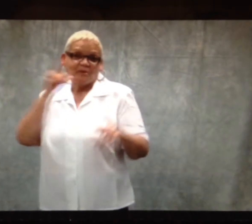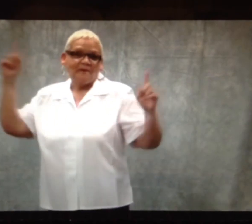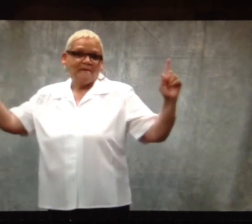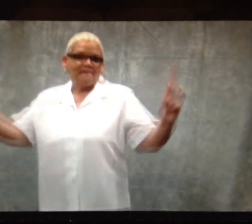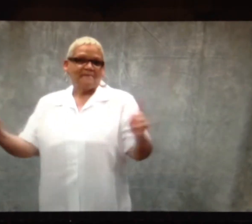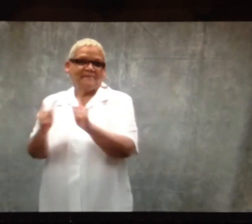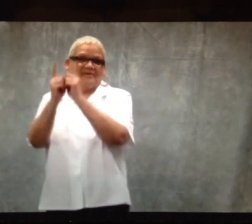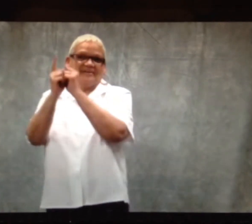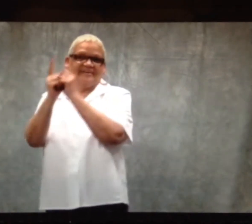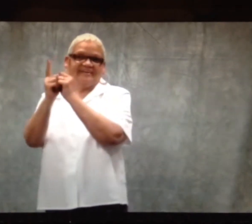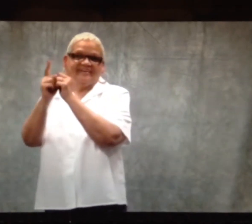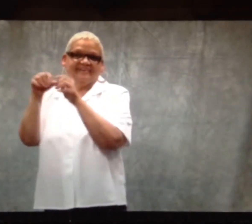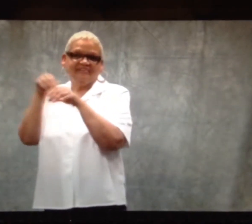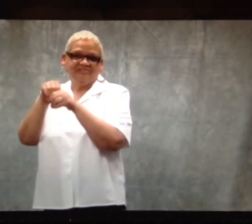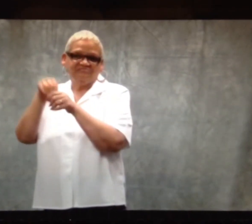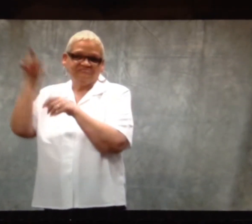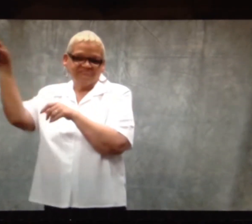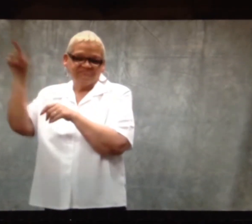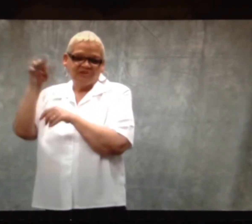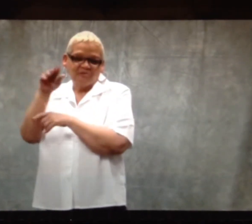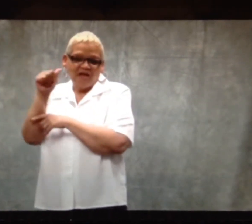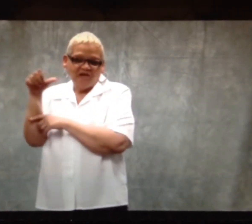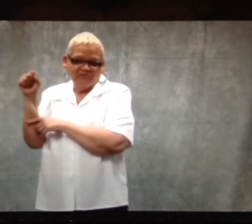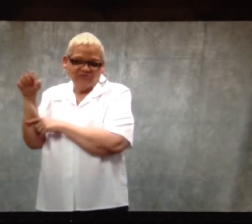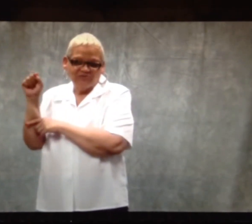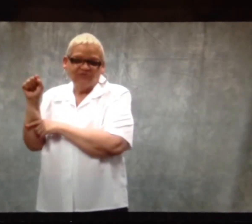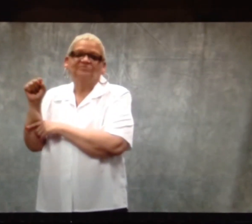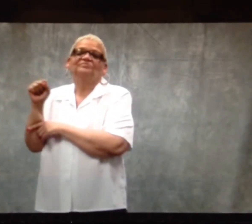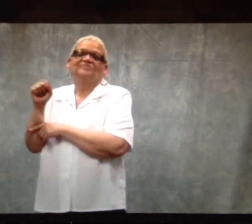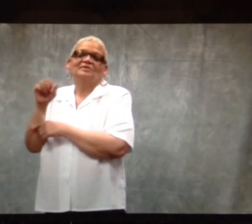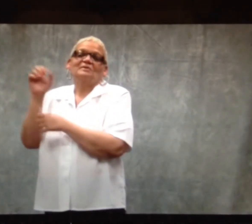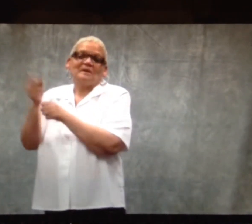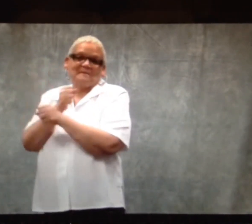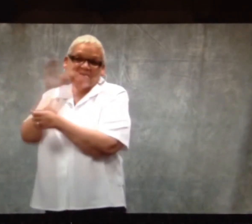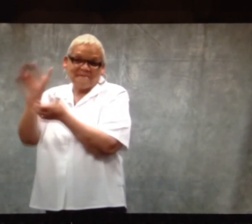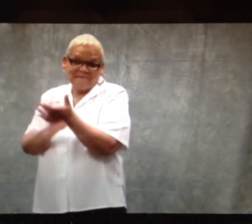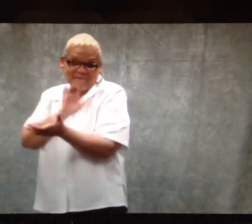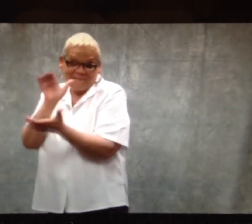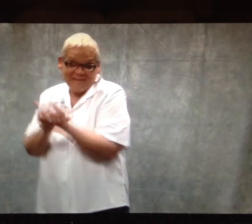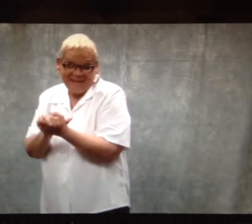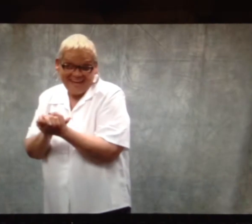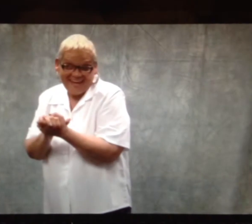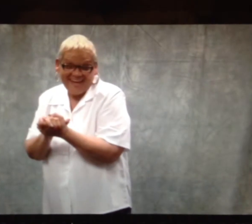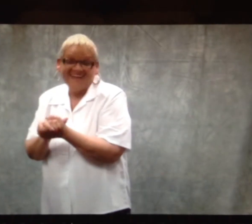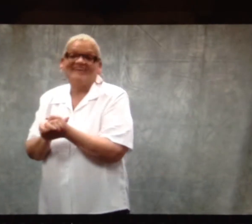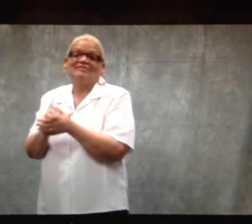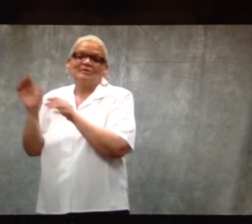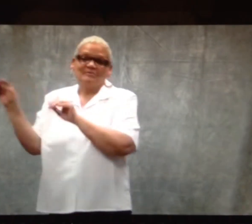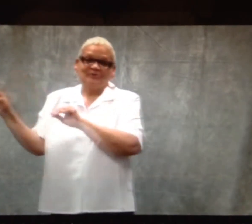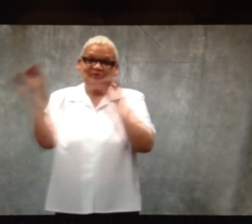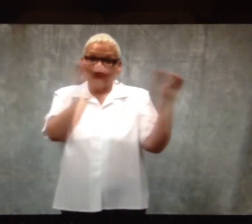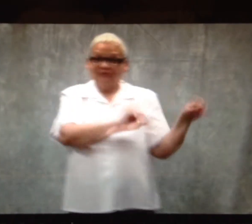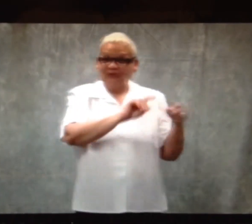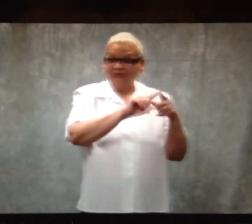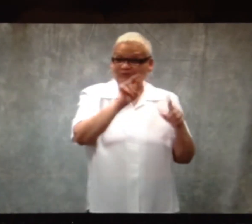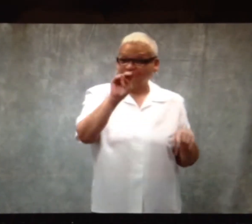I attended, my parents attended the same deaf school. They